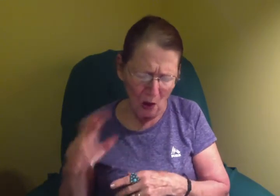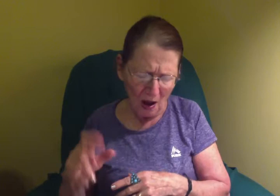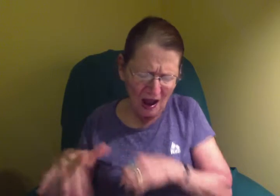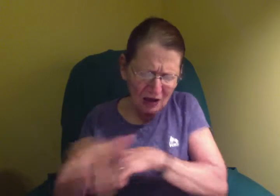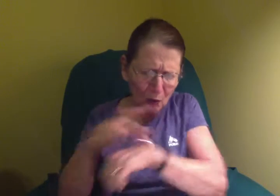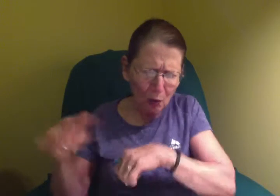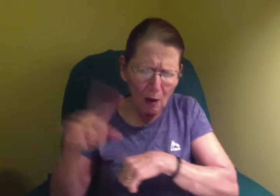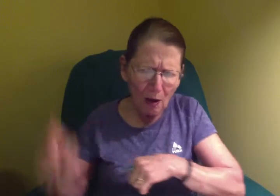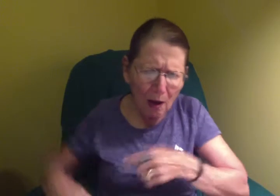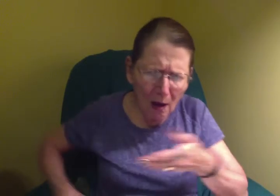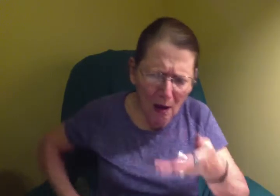do.